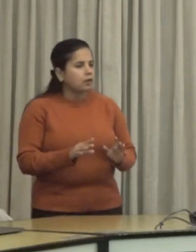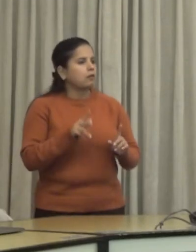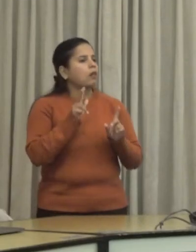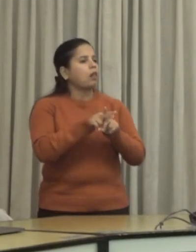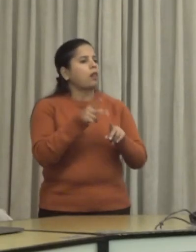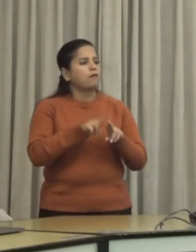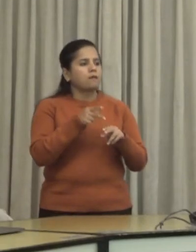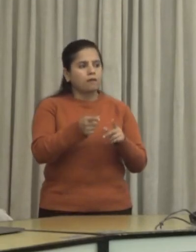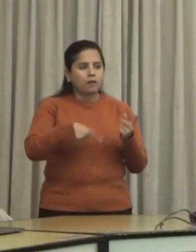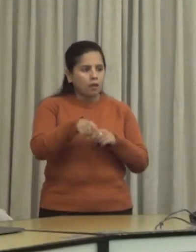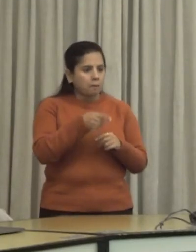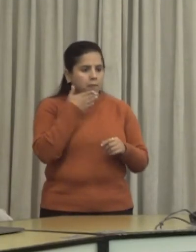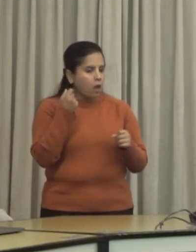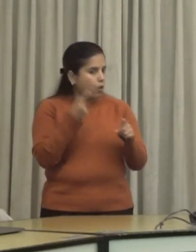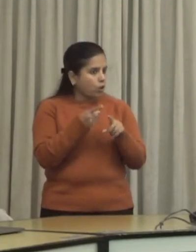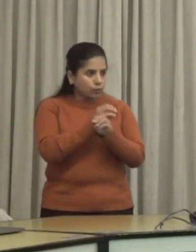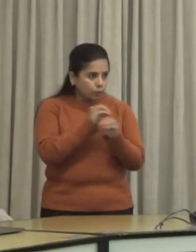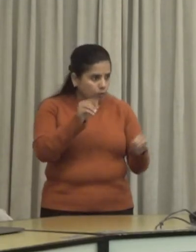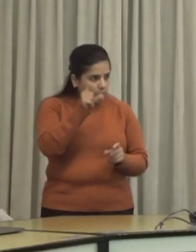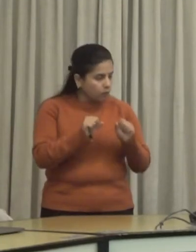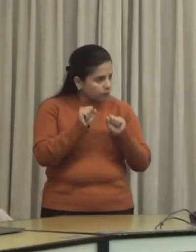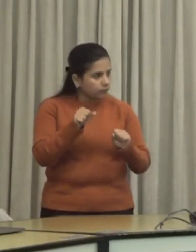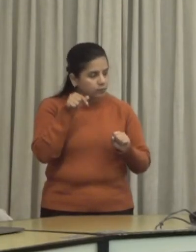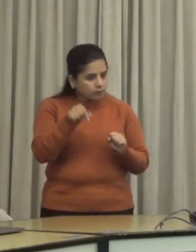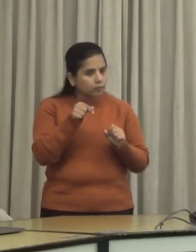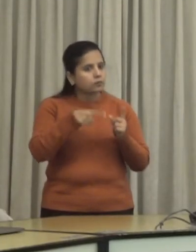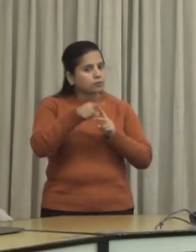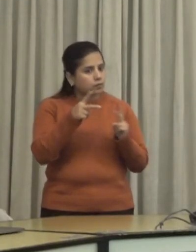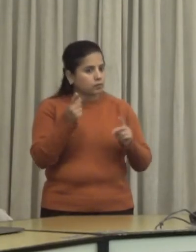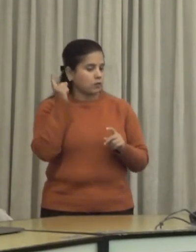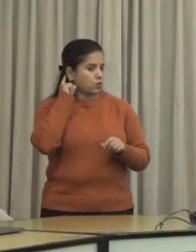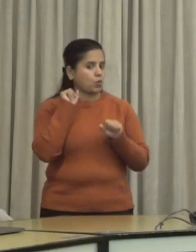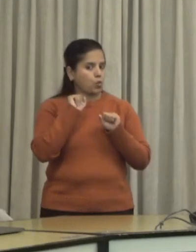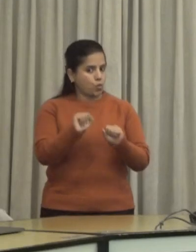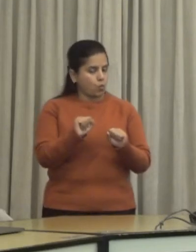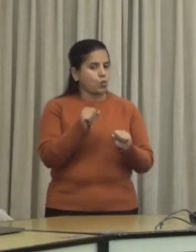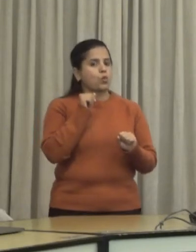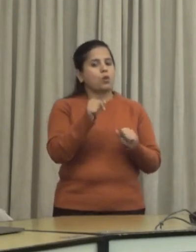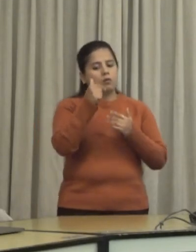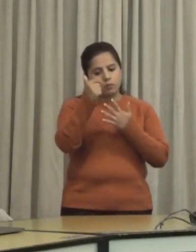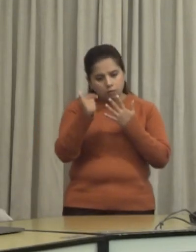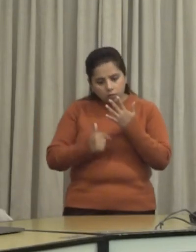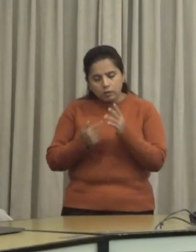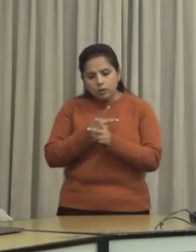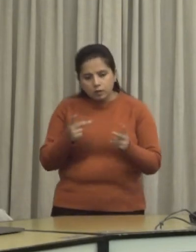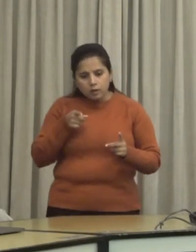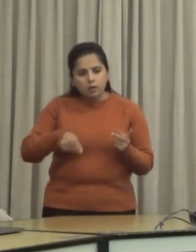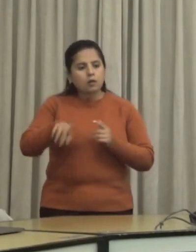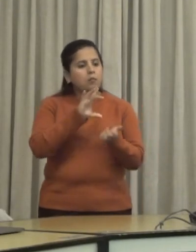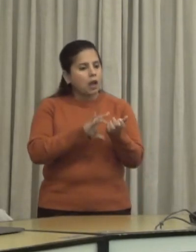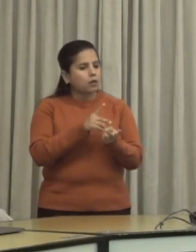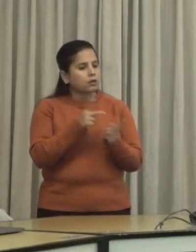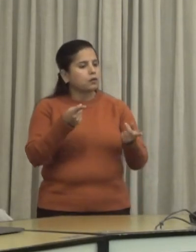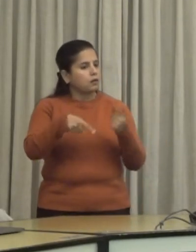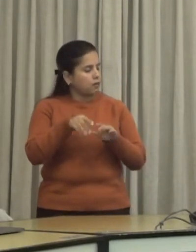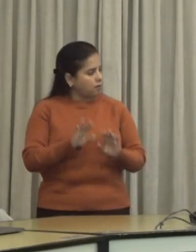it is not in the best interests of the patient. And that intention and that characterization of a medical intervention